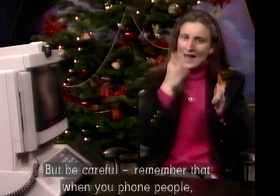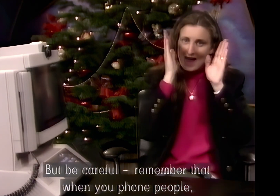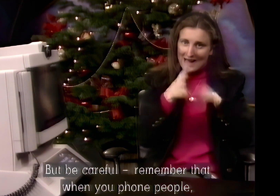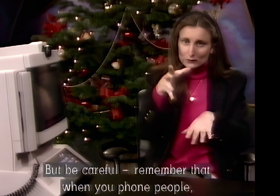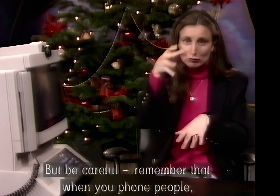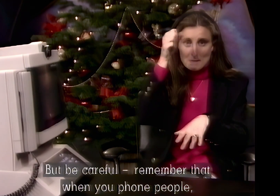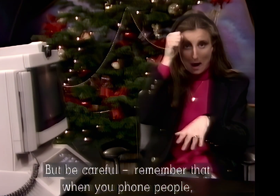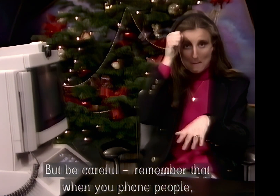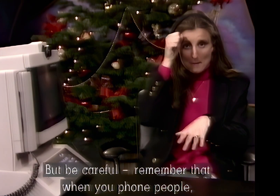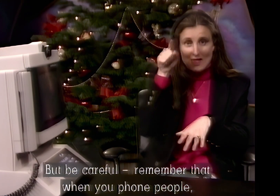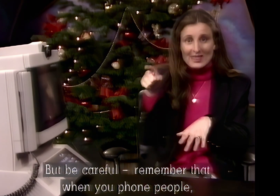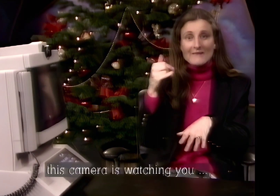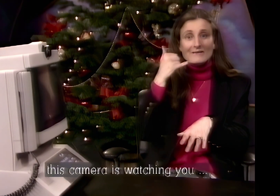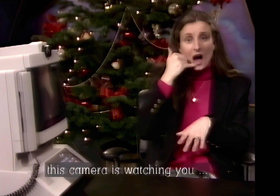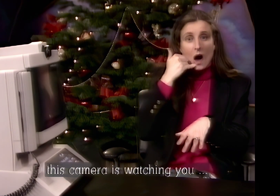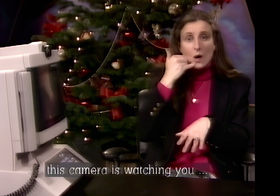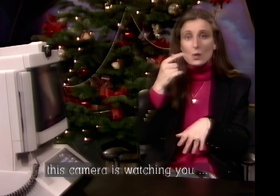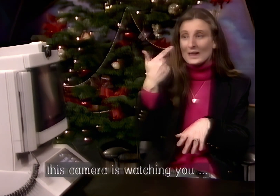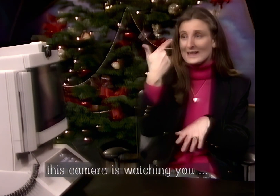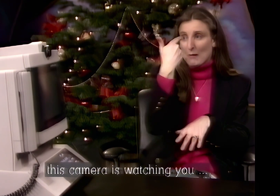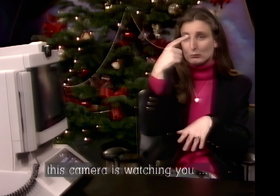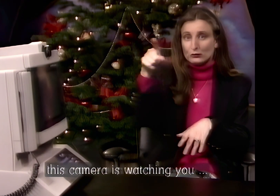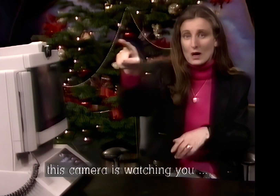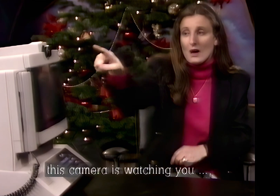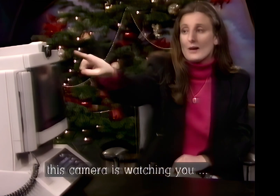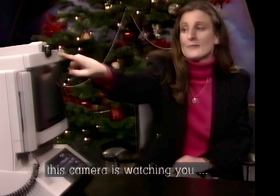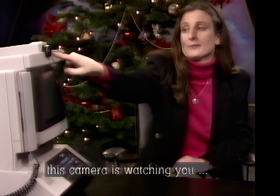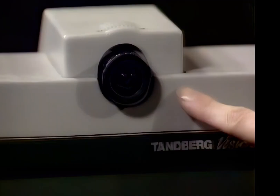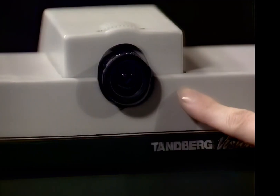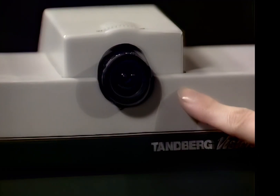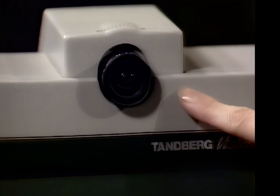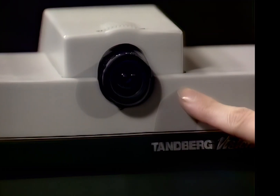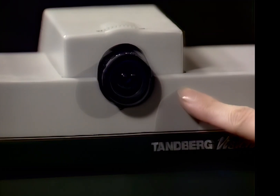to remember that when you do phone people, this camera is watching you.